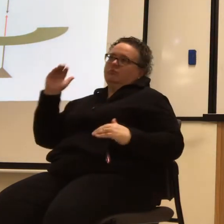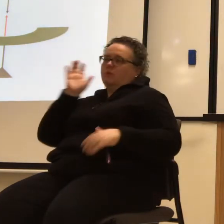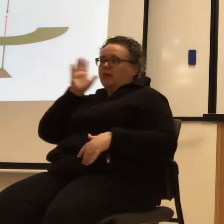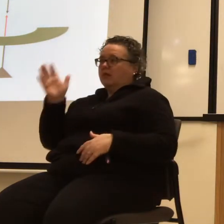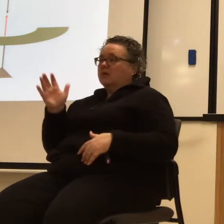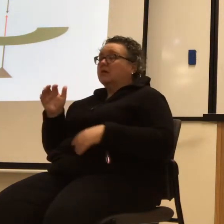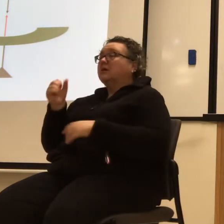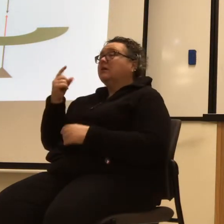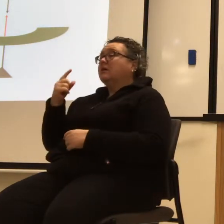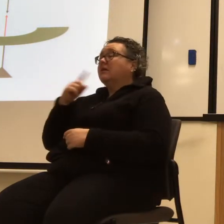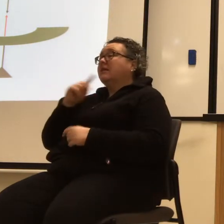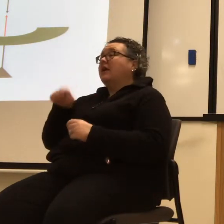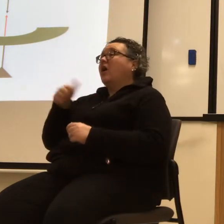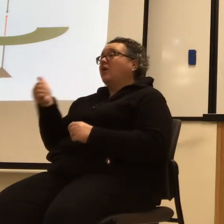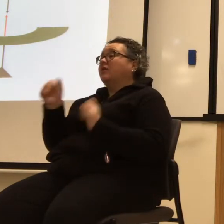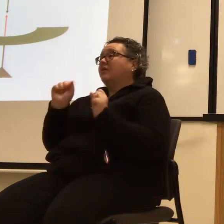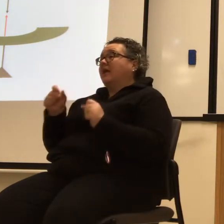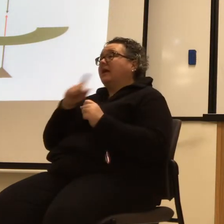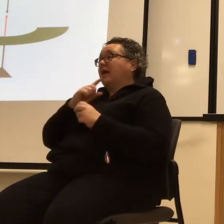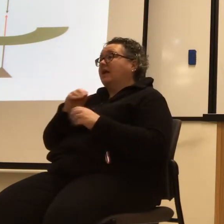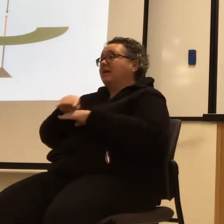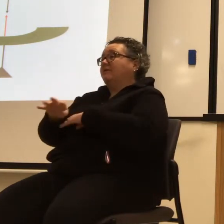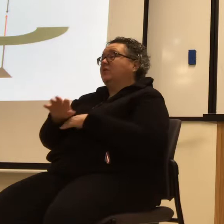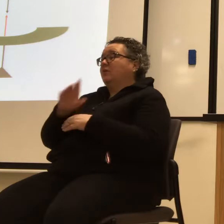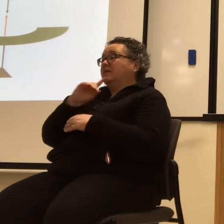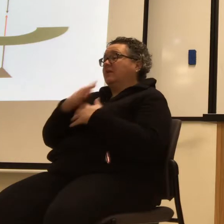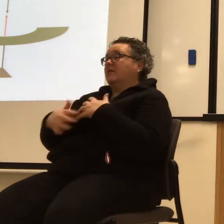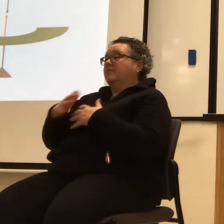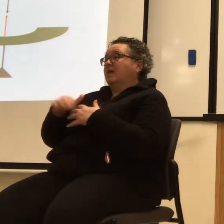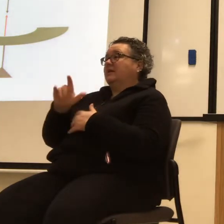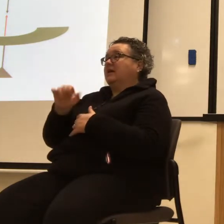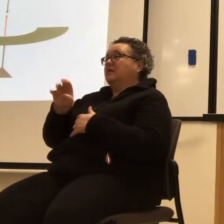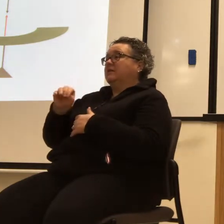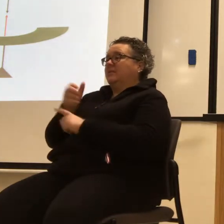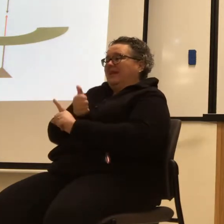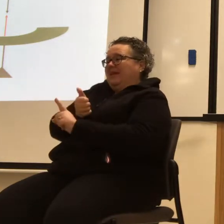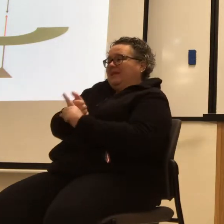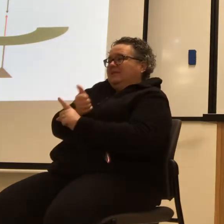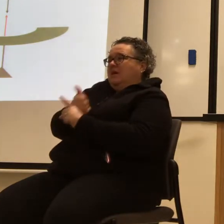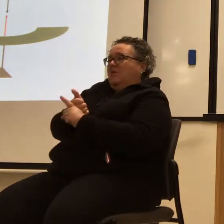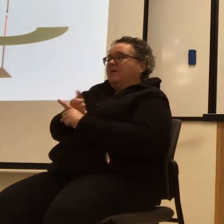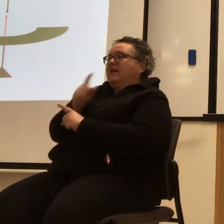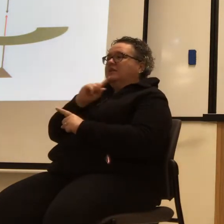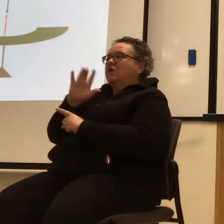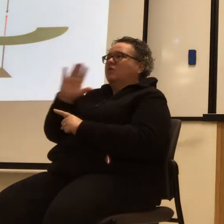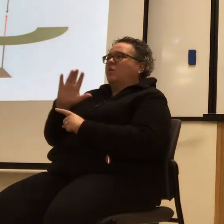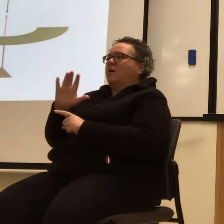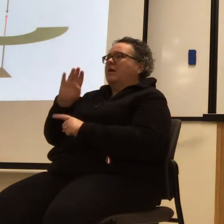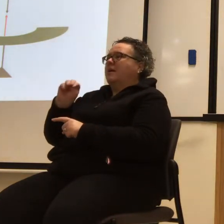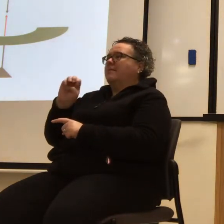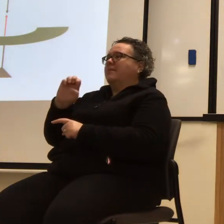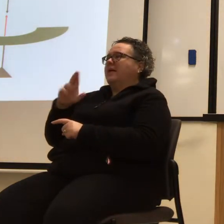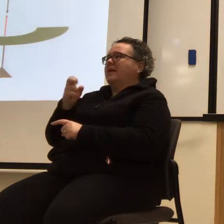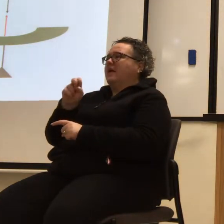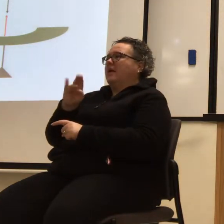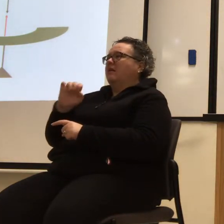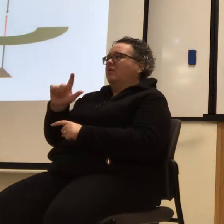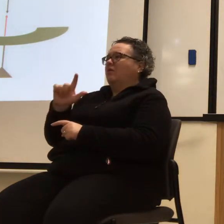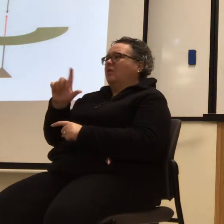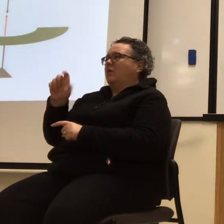the blood calcium levels itself is the mechanical load. The video referred to it. Okay?